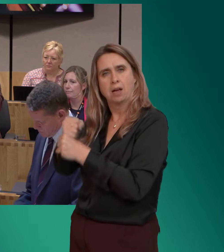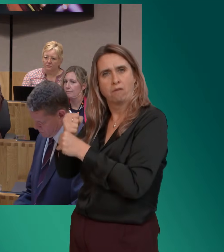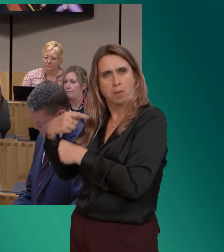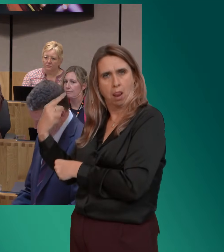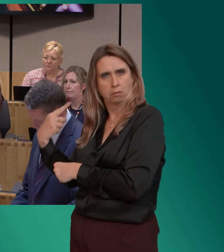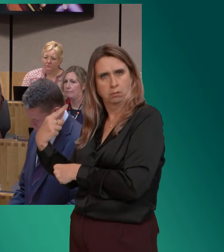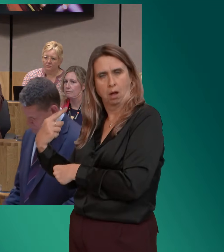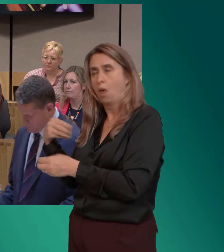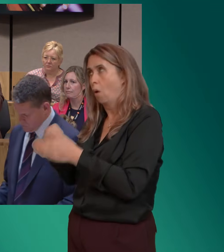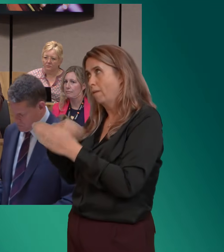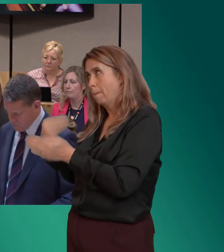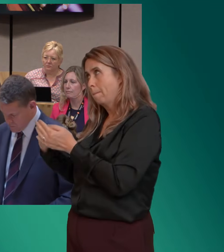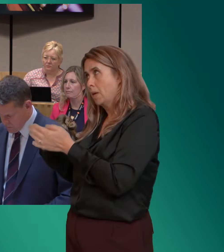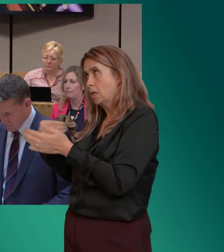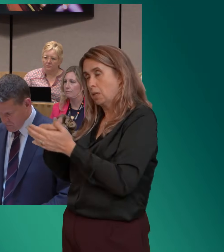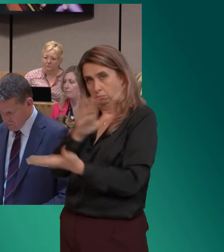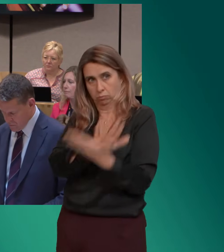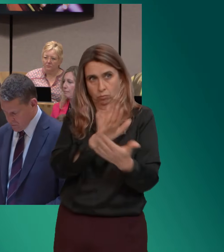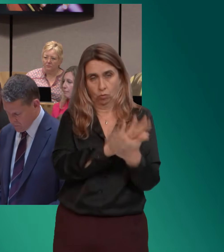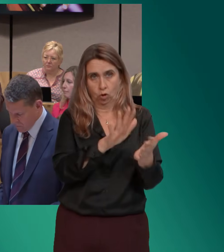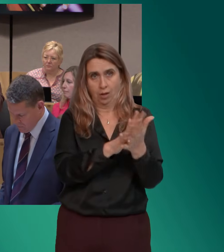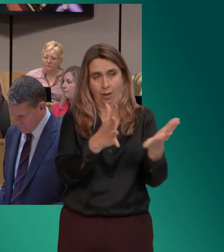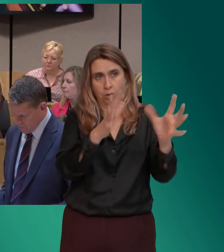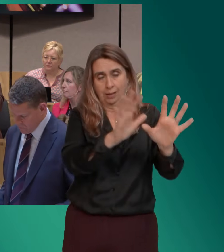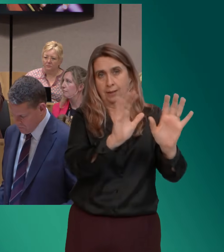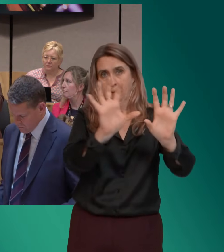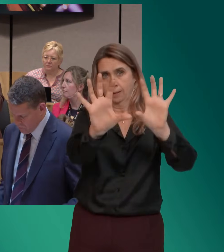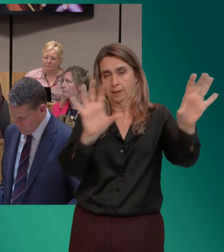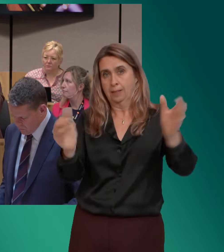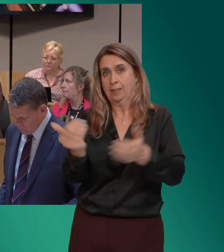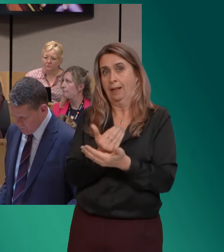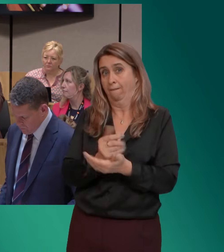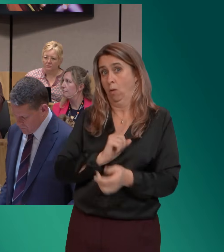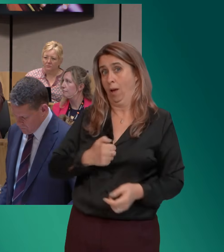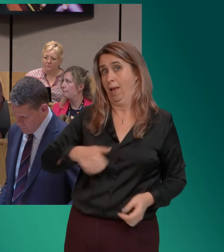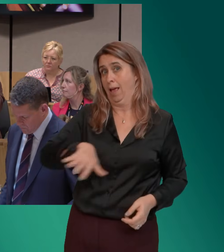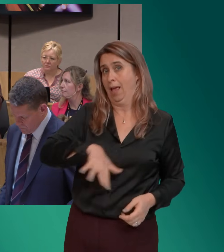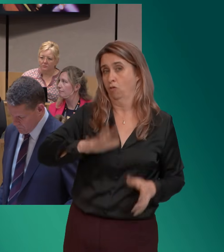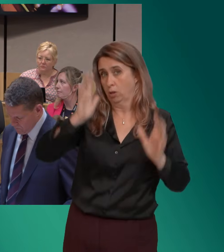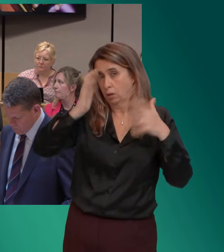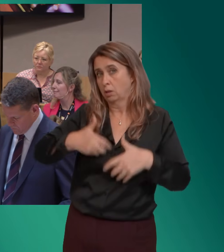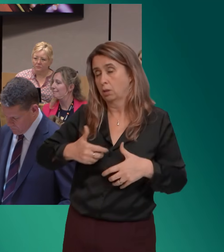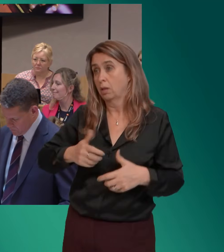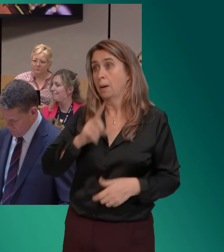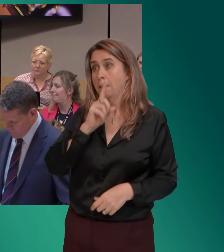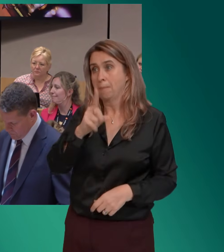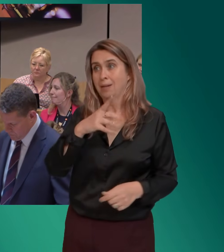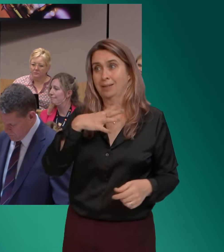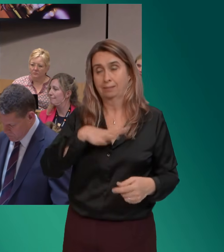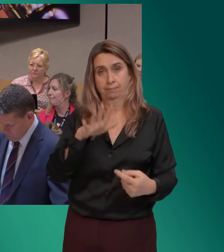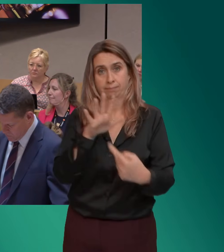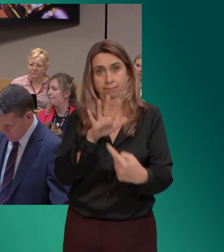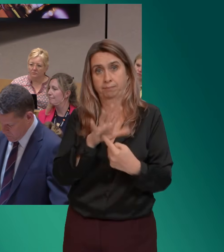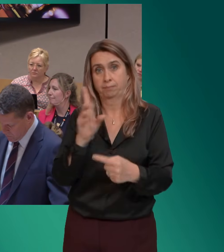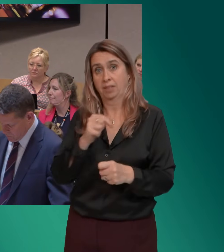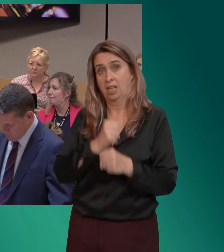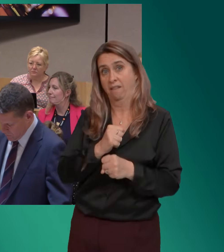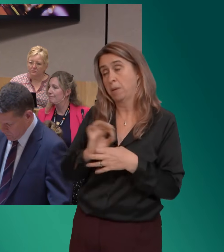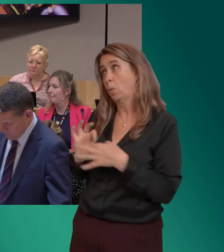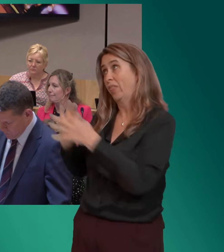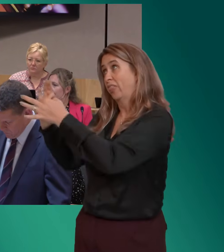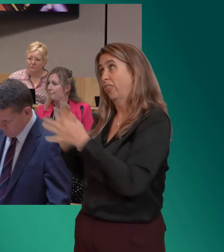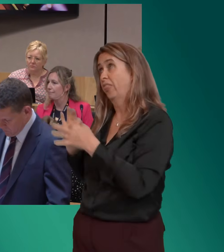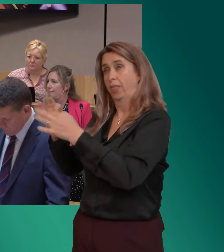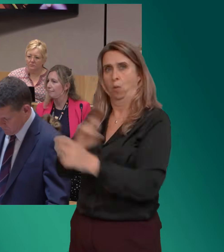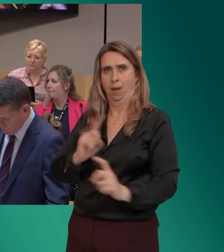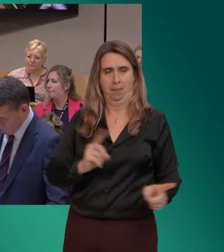well as linking this to jobs in former coalfield communities like mine. But without cross-government reporting, people on the ground can